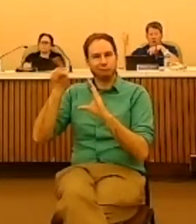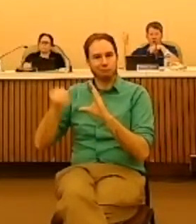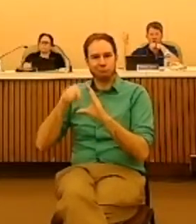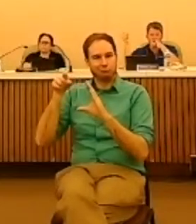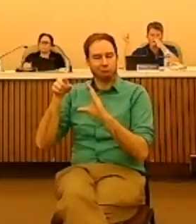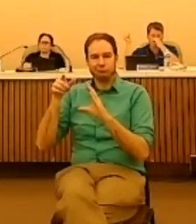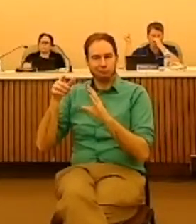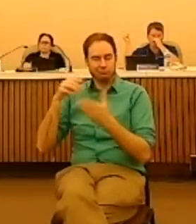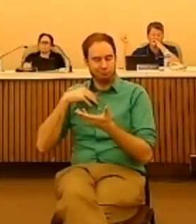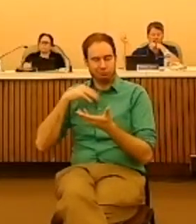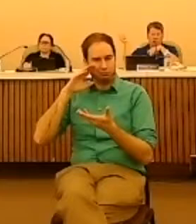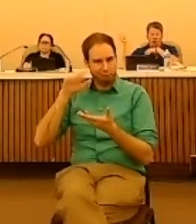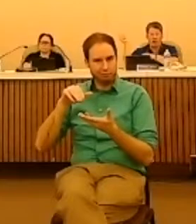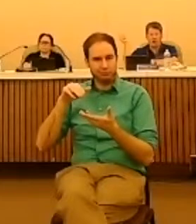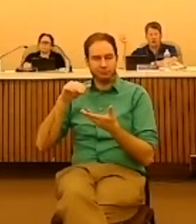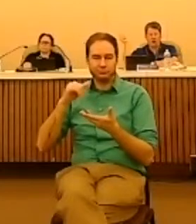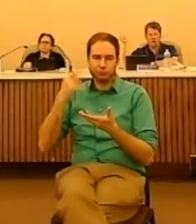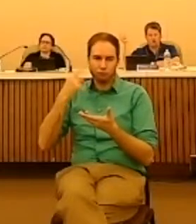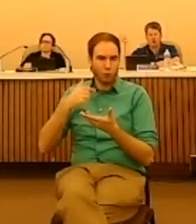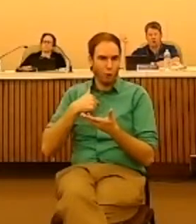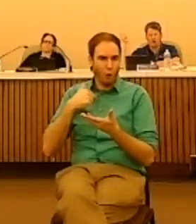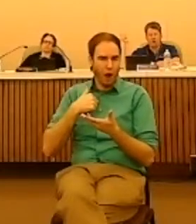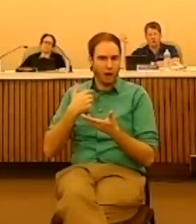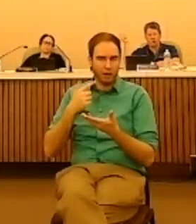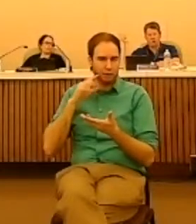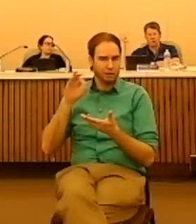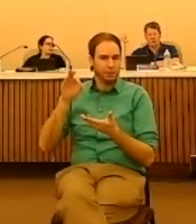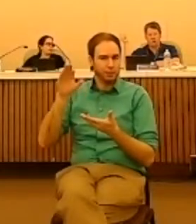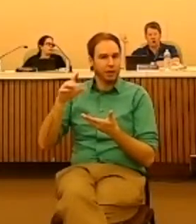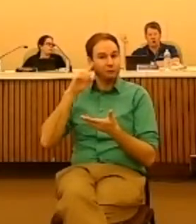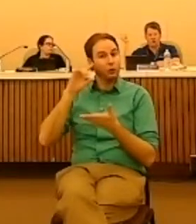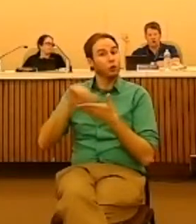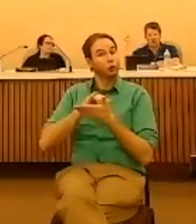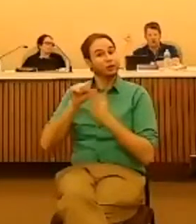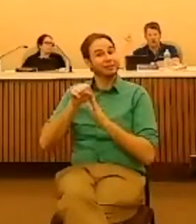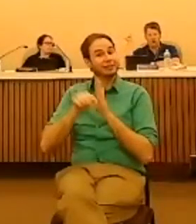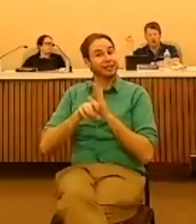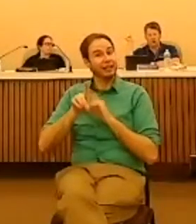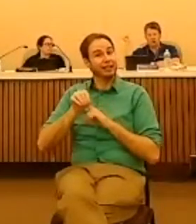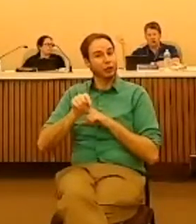I will say that and this is why I bring up that thing about New York State DOT,